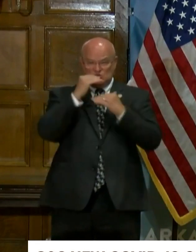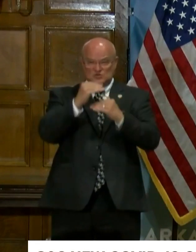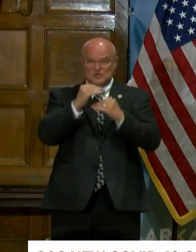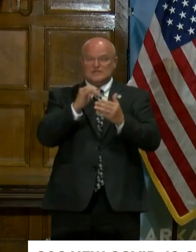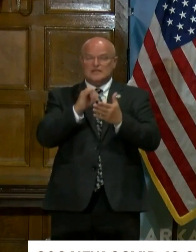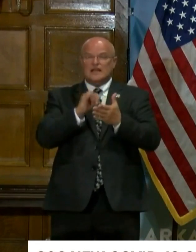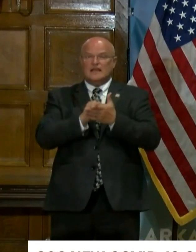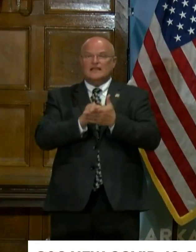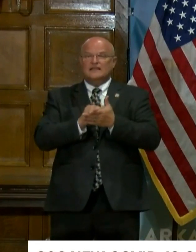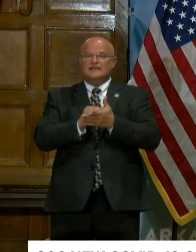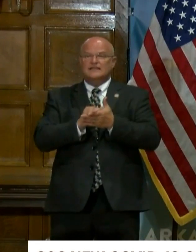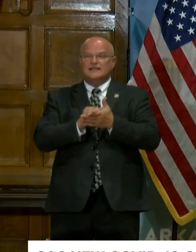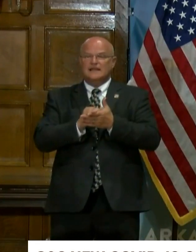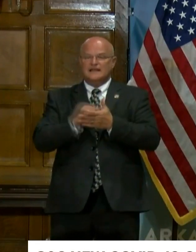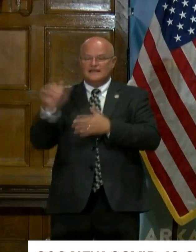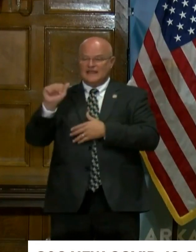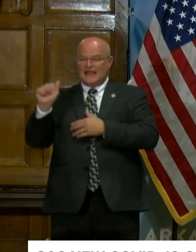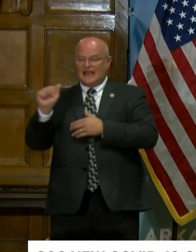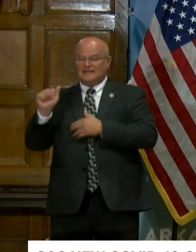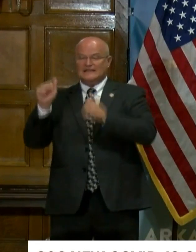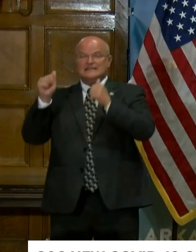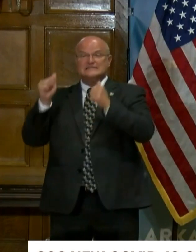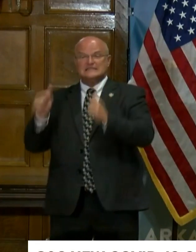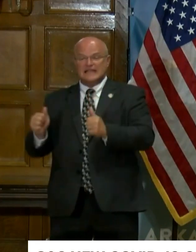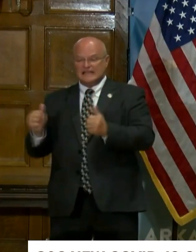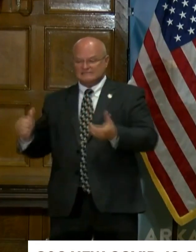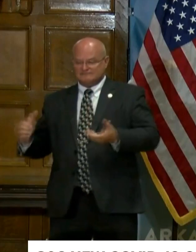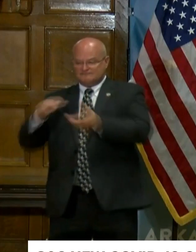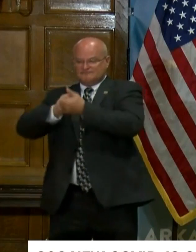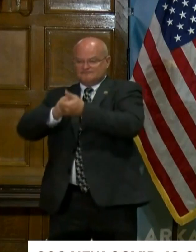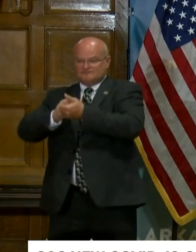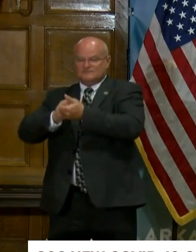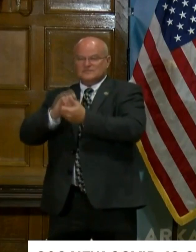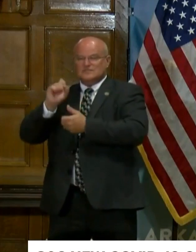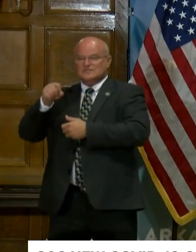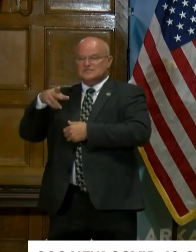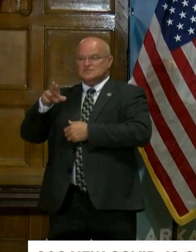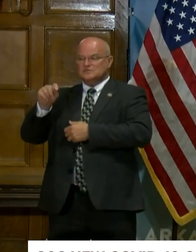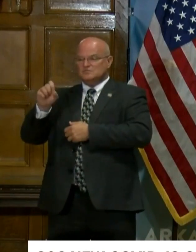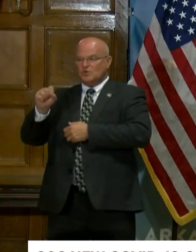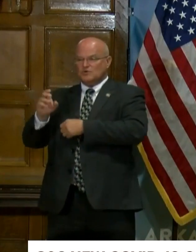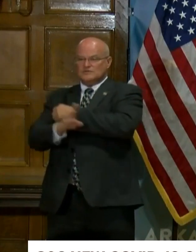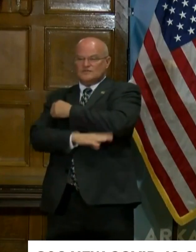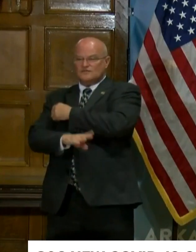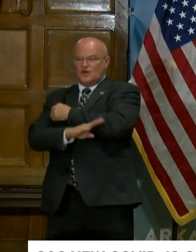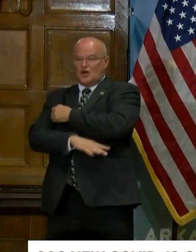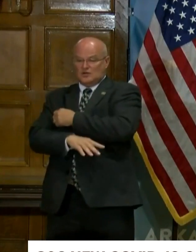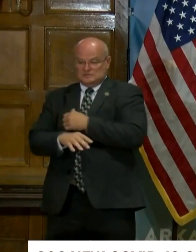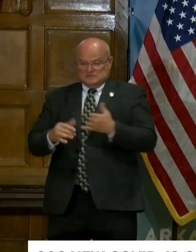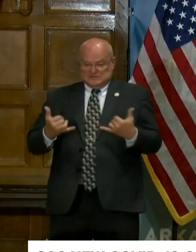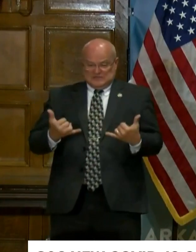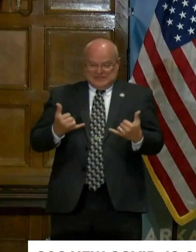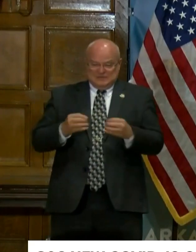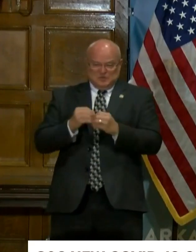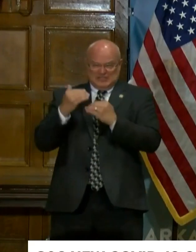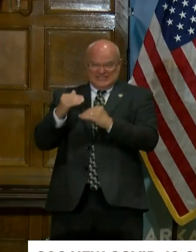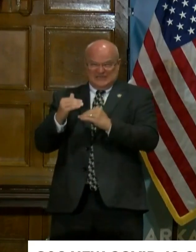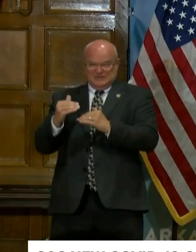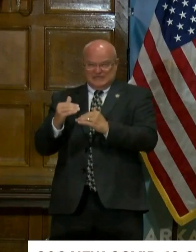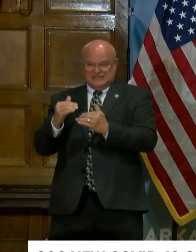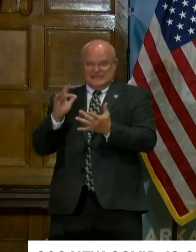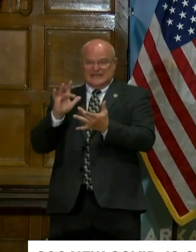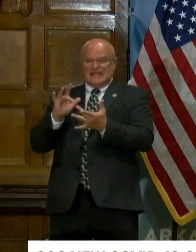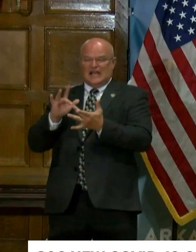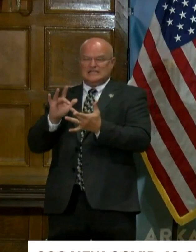restrictions so that the athletes can engage in sports in the fall. But right now it is more limited in the